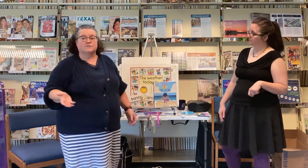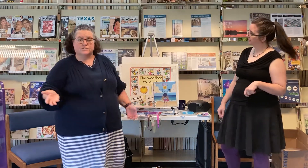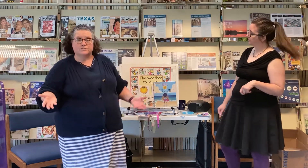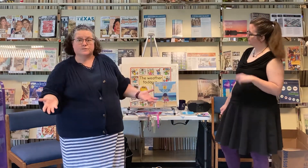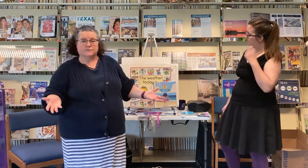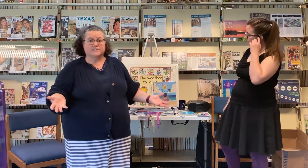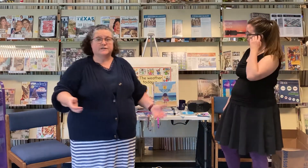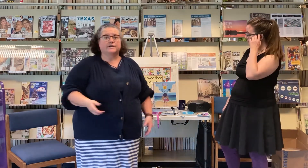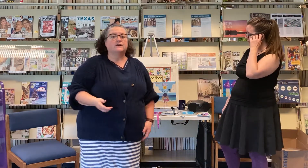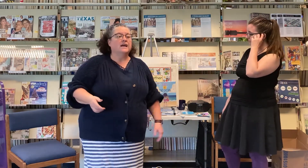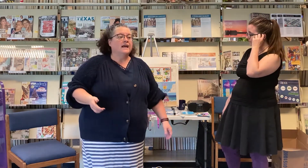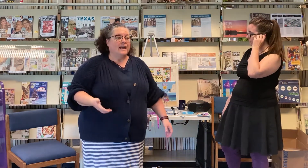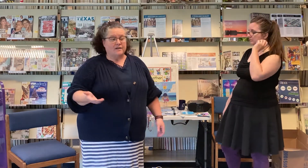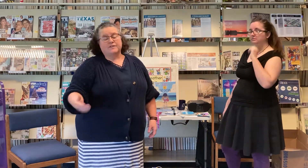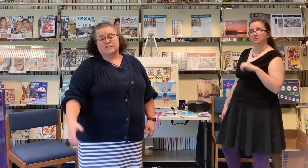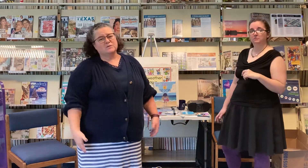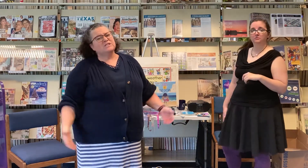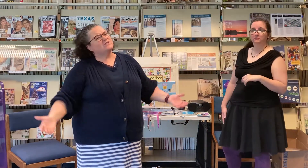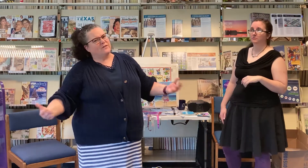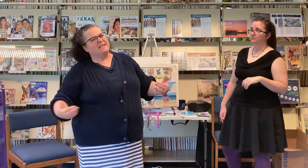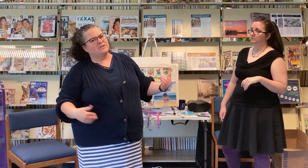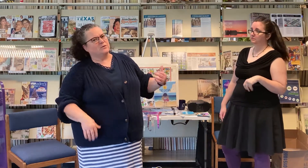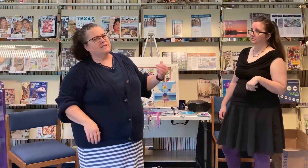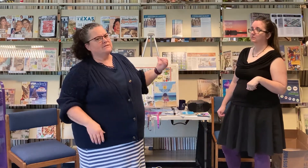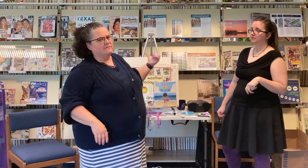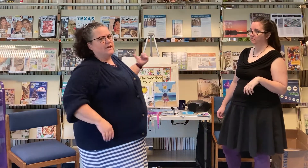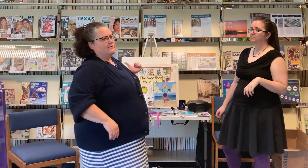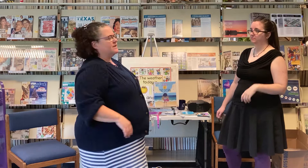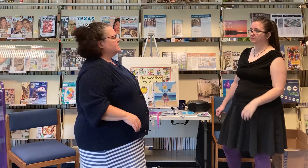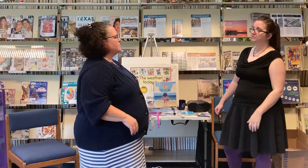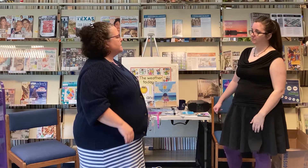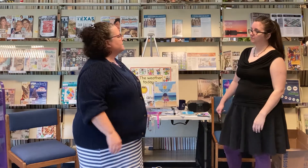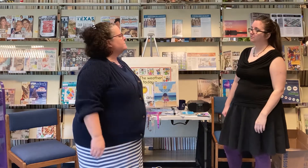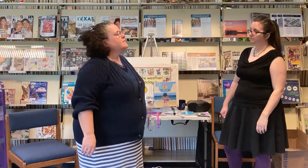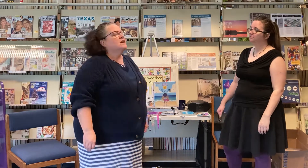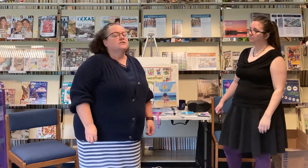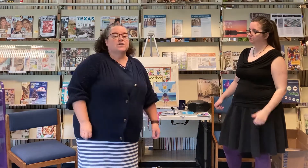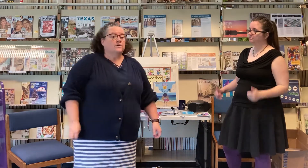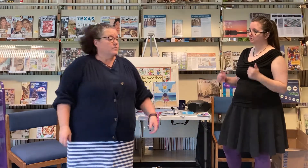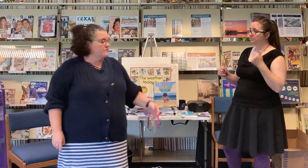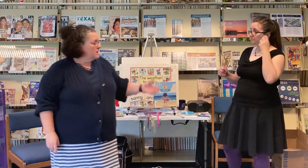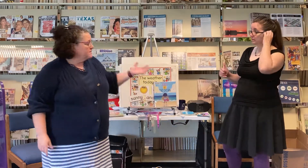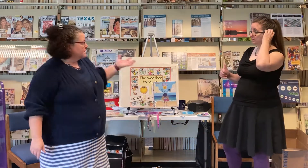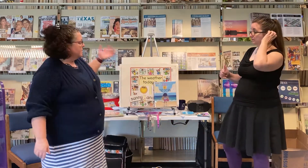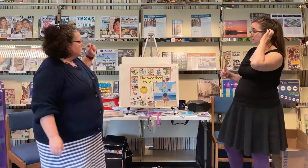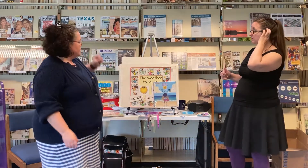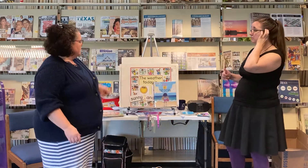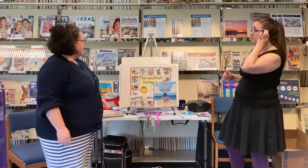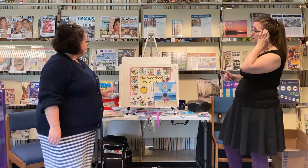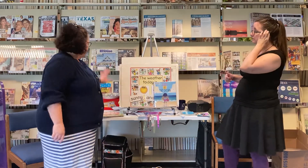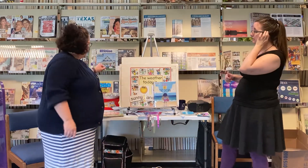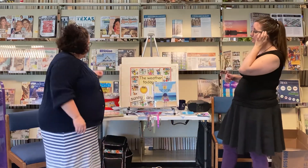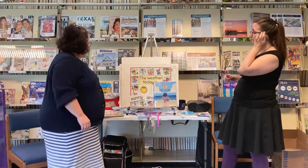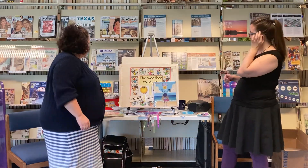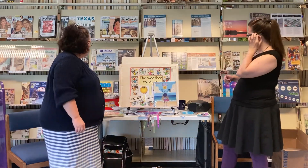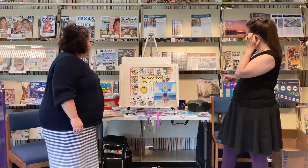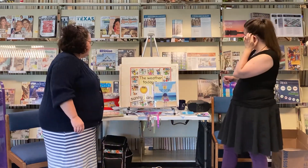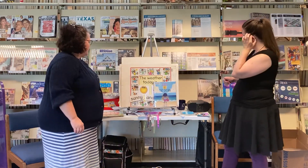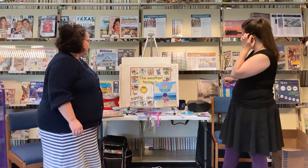which is real material, and fiction, which is funny stories and fun stories. So we've talked about the ocean. Kind of touched on what we've